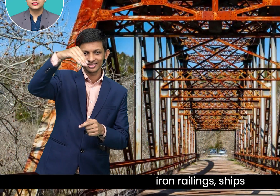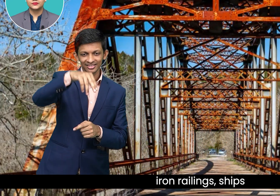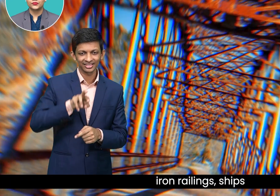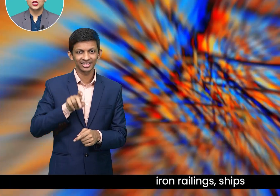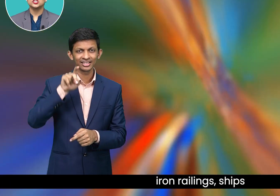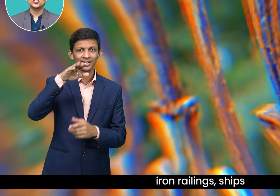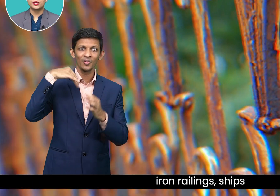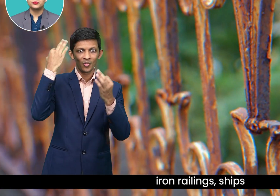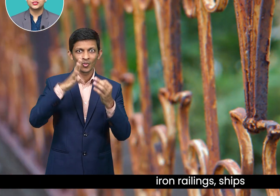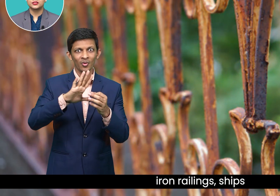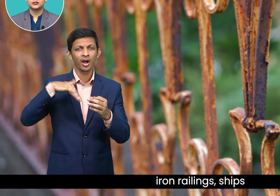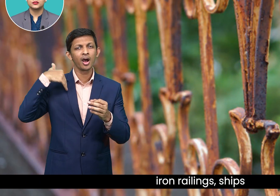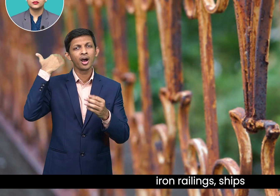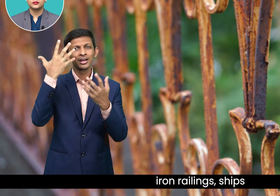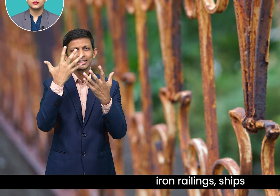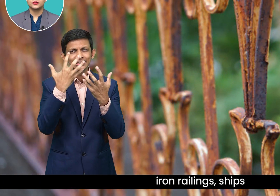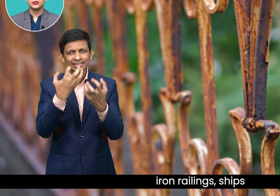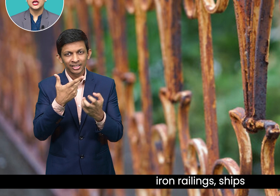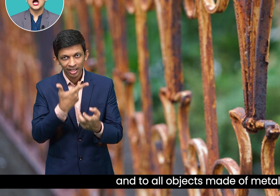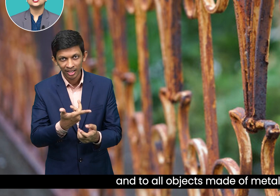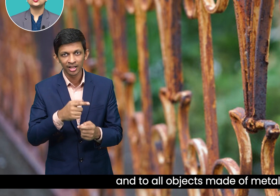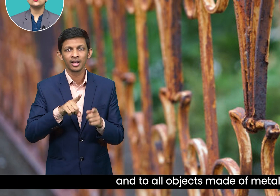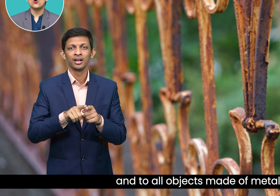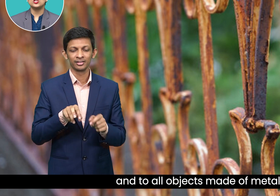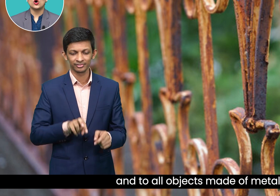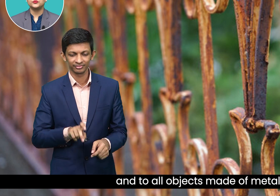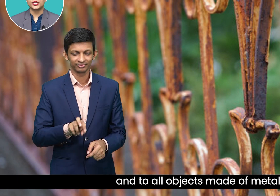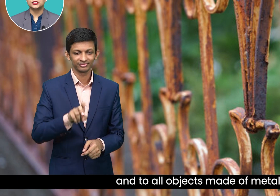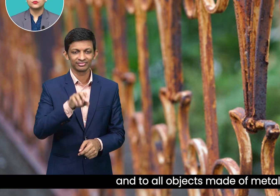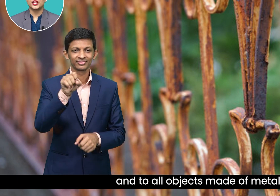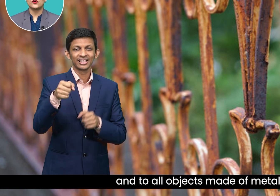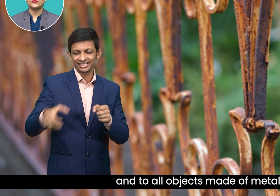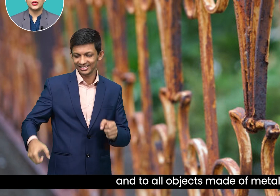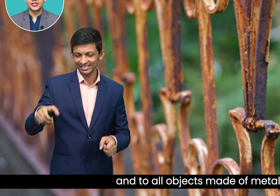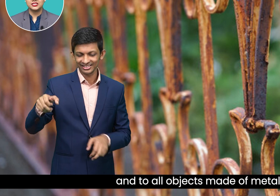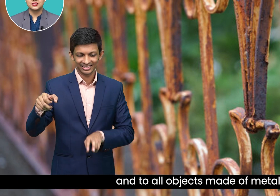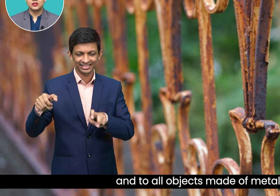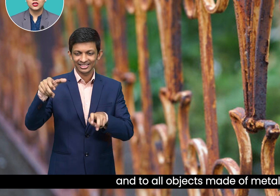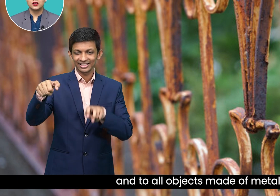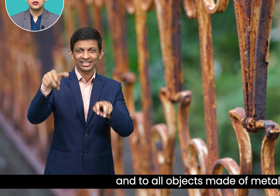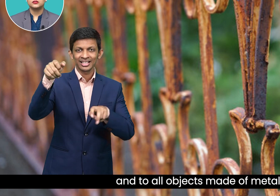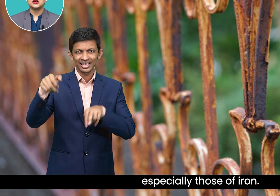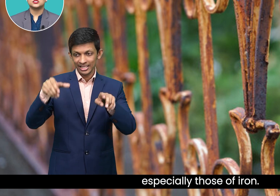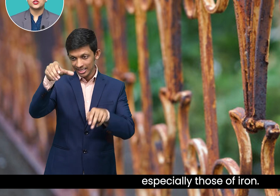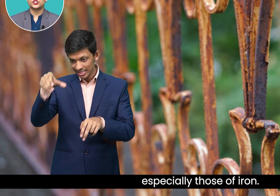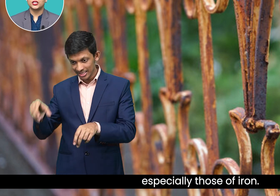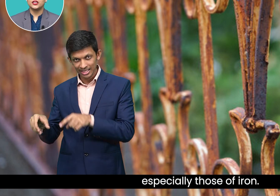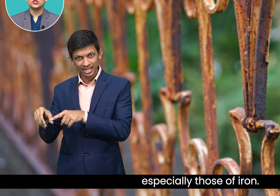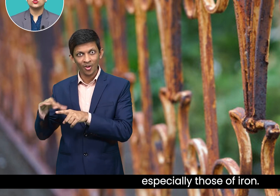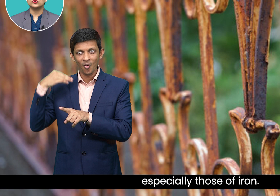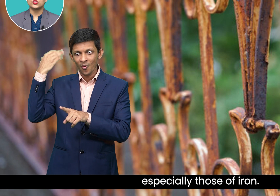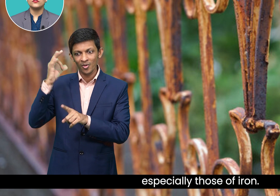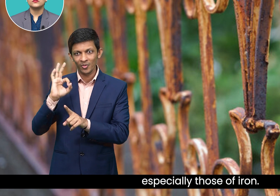railings, ships, and to all objects made of metals,